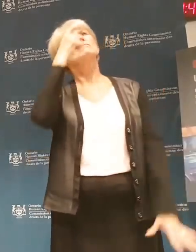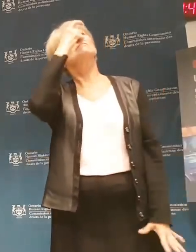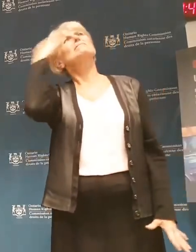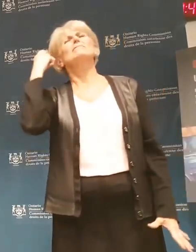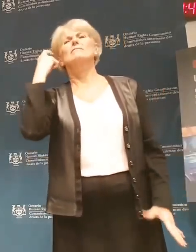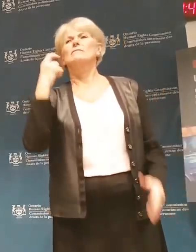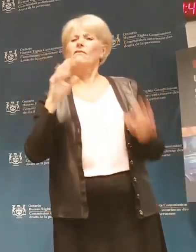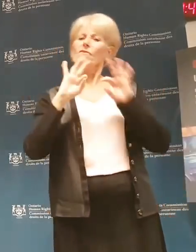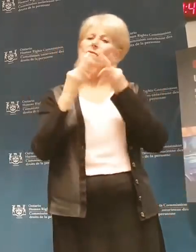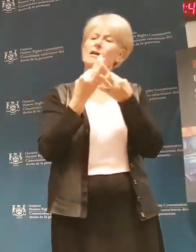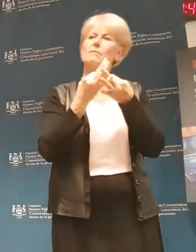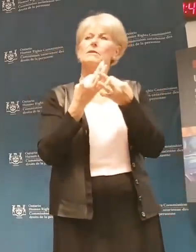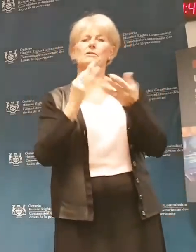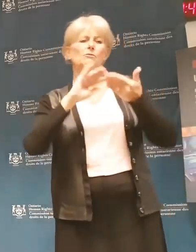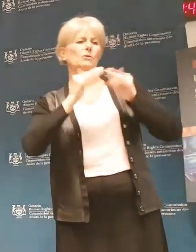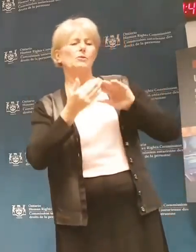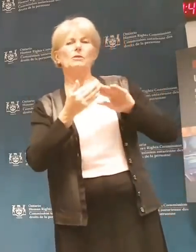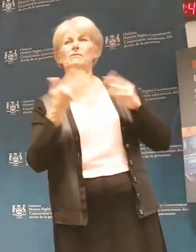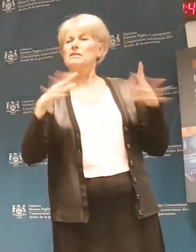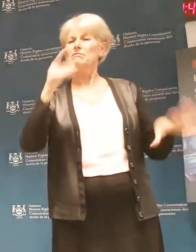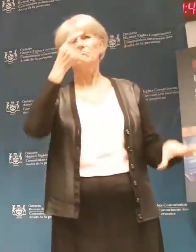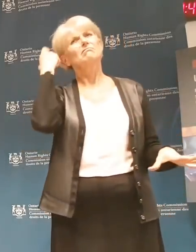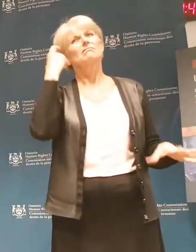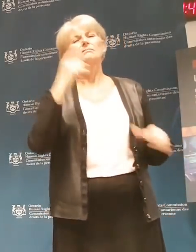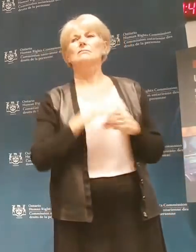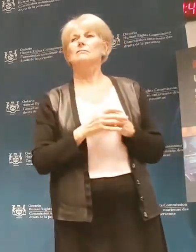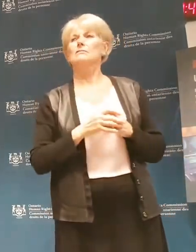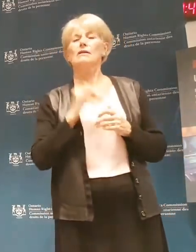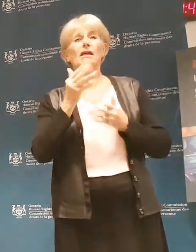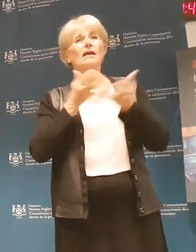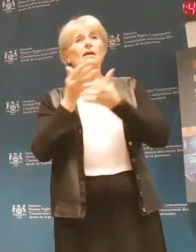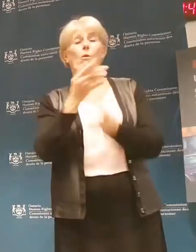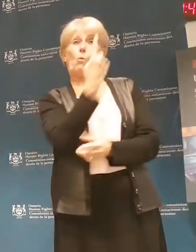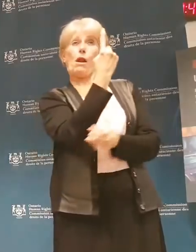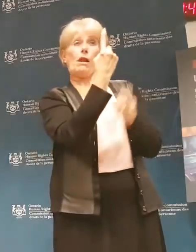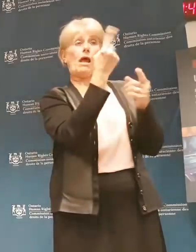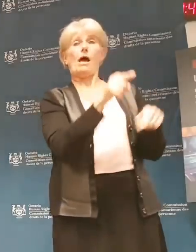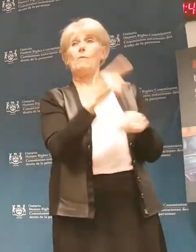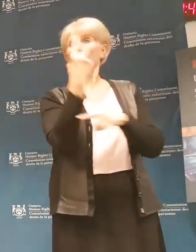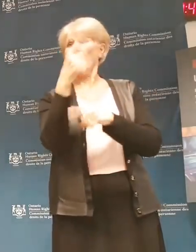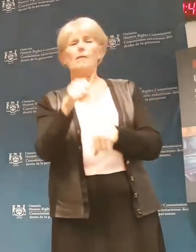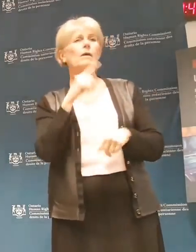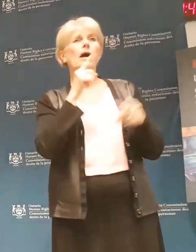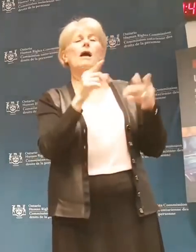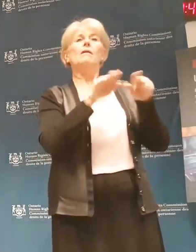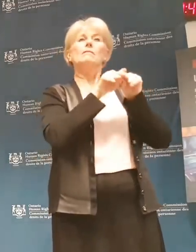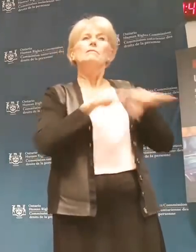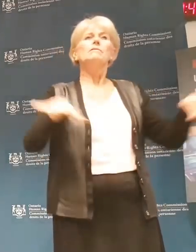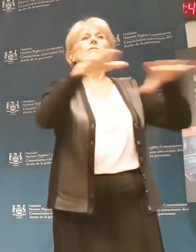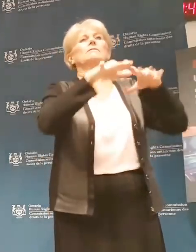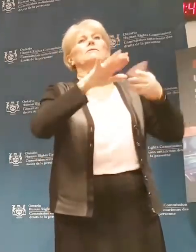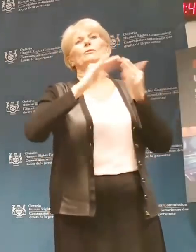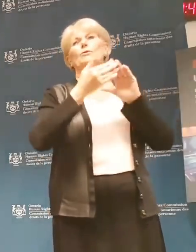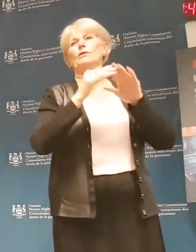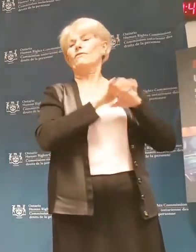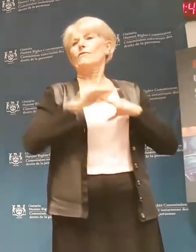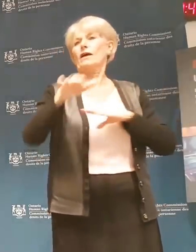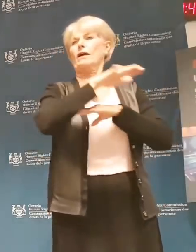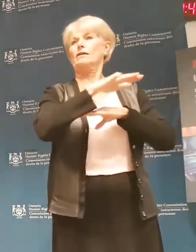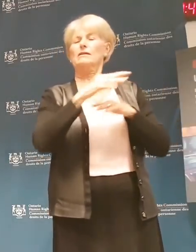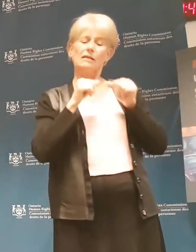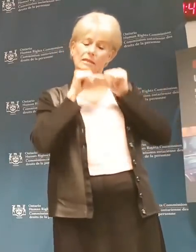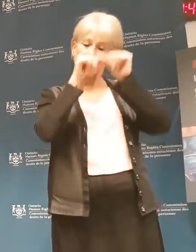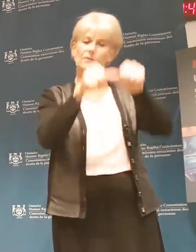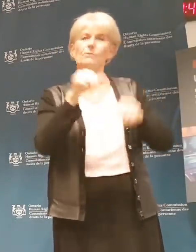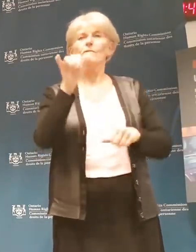people, their families, and their communities. These interactions are not singular or individual. Whole communities are affected and will